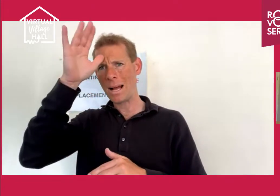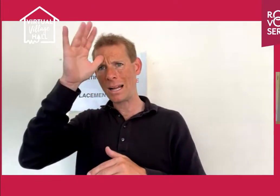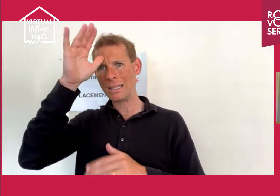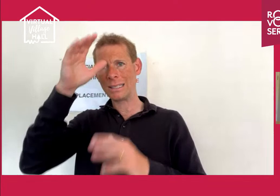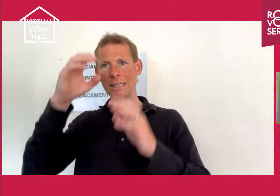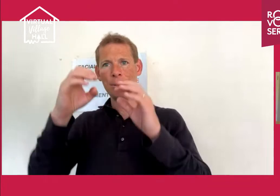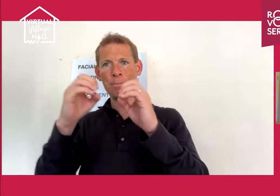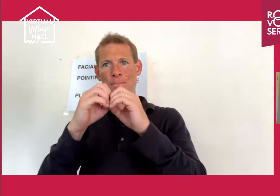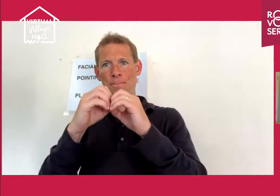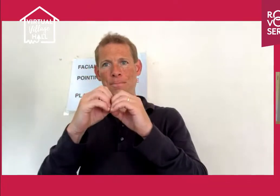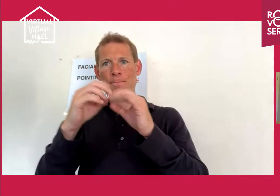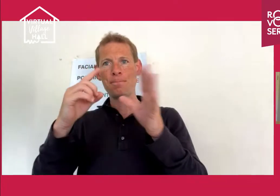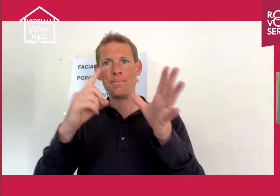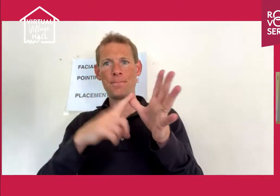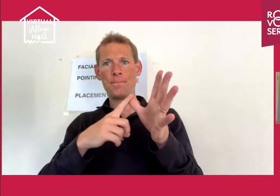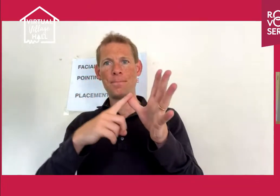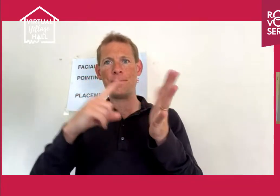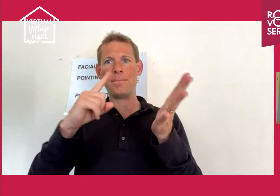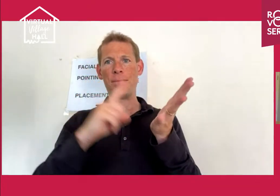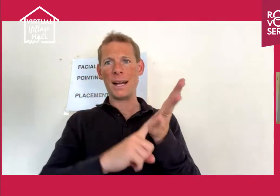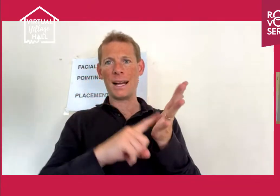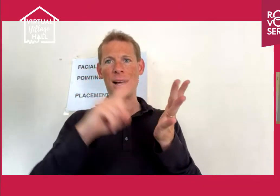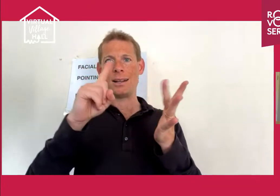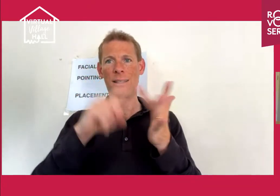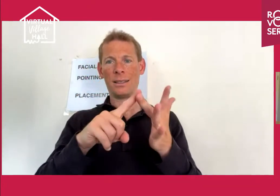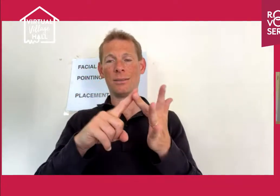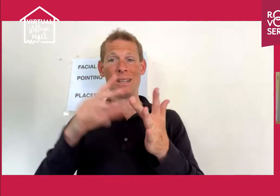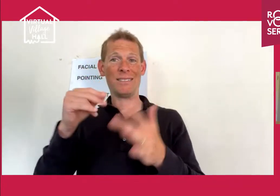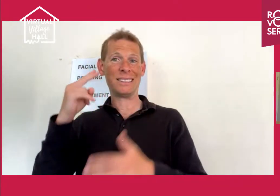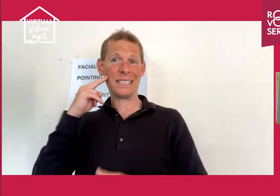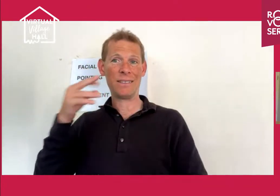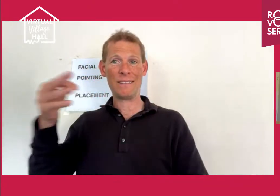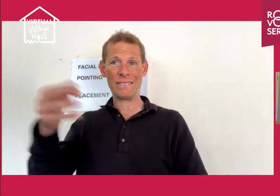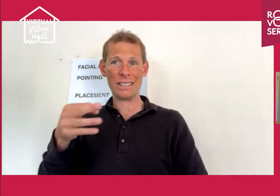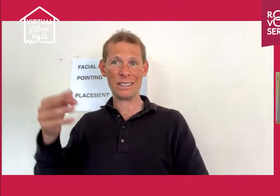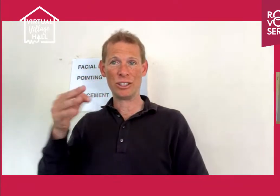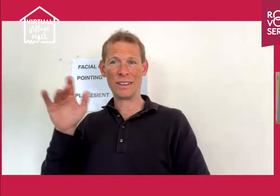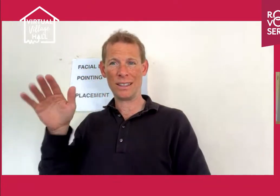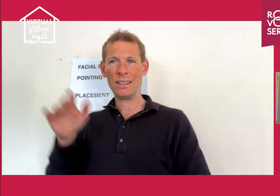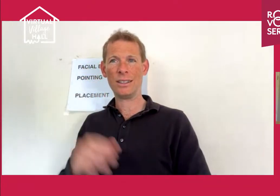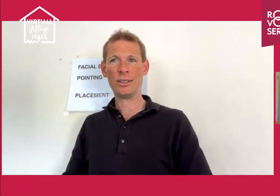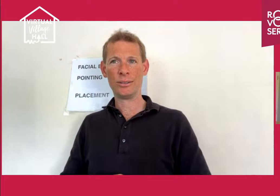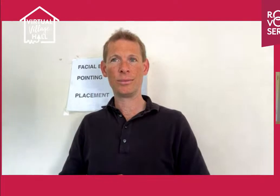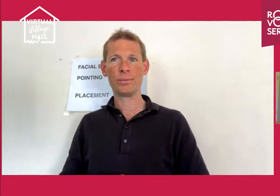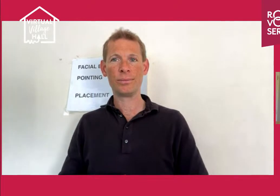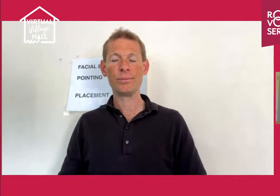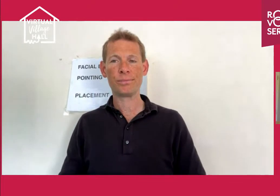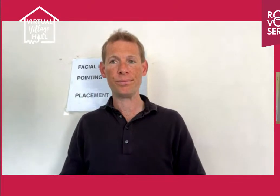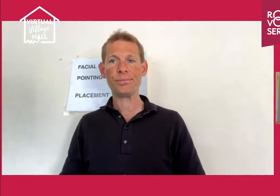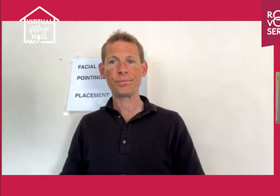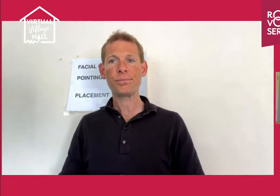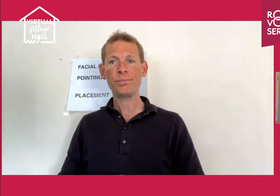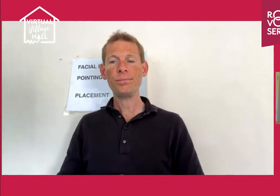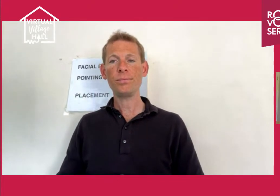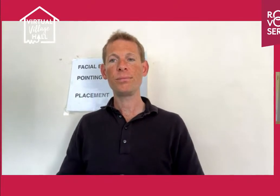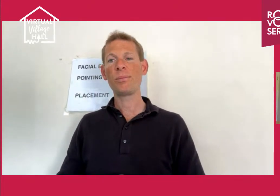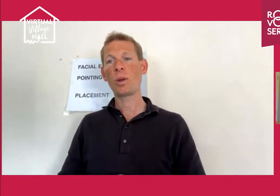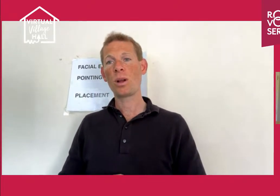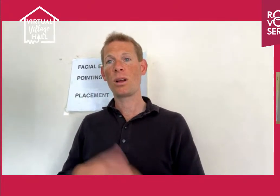examples of deaf villages throughout the world. And in Bali, there is a deaf village. So she talked